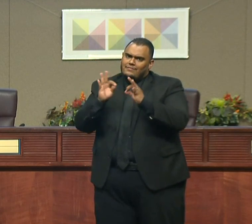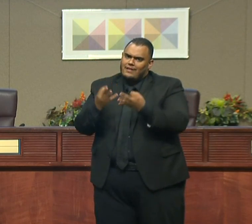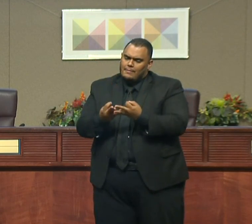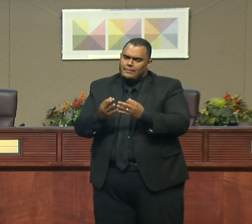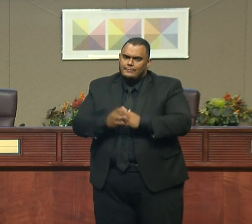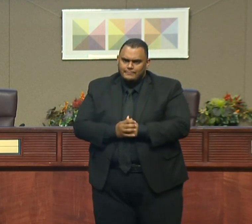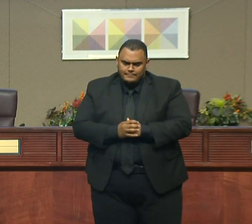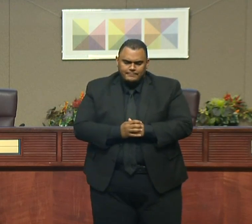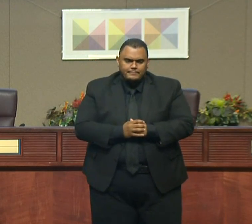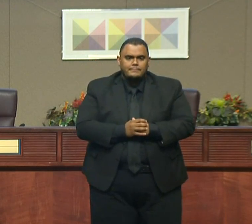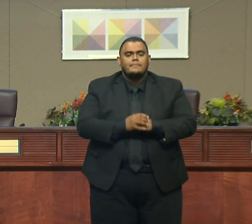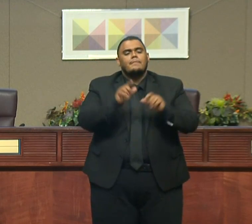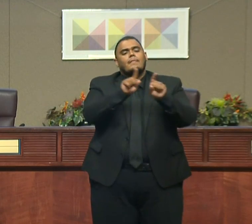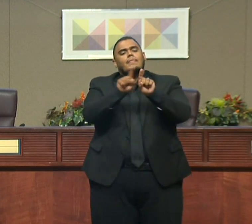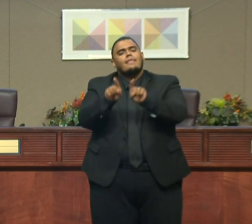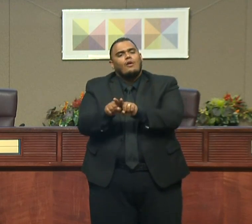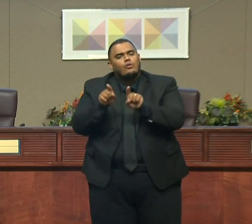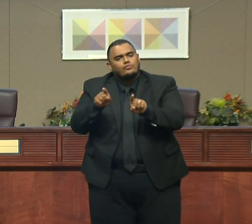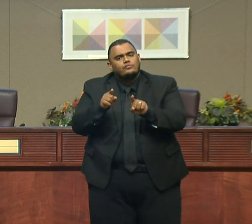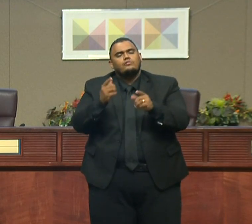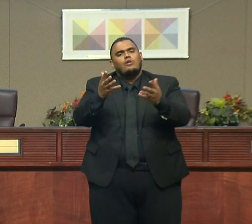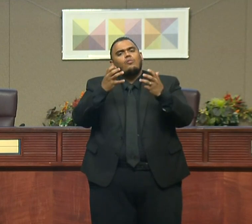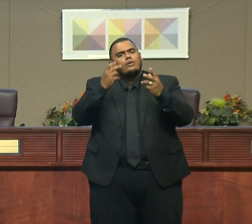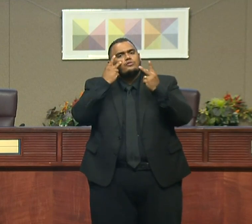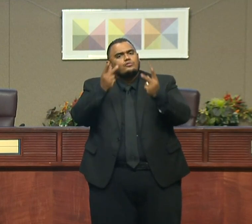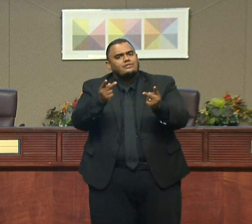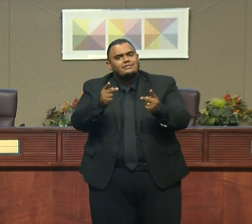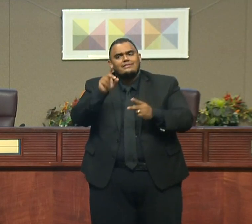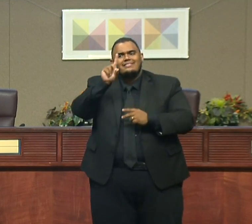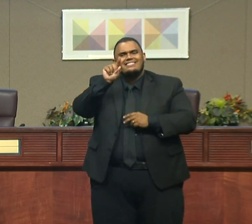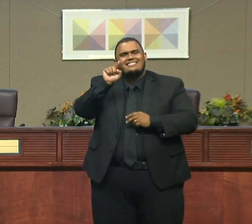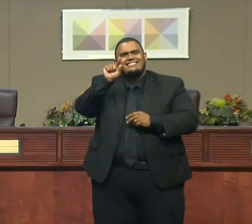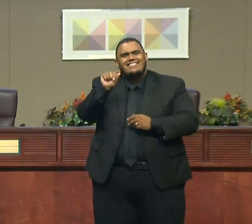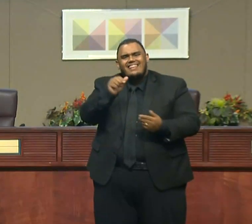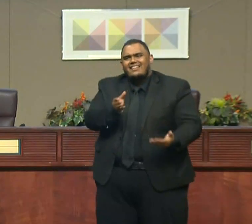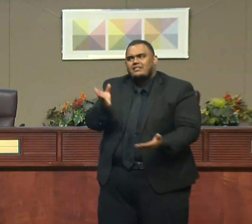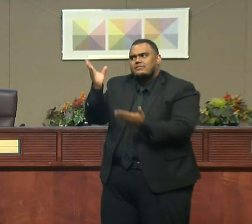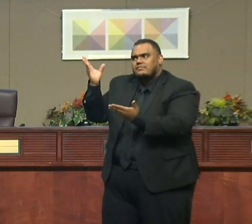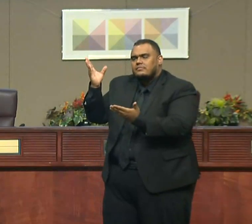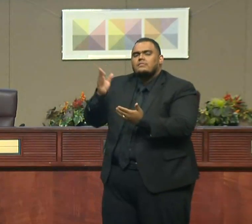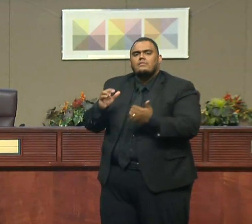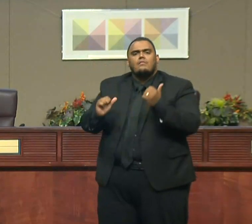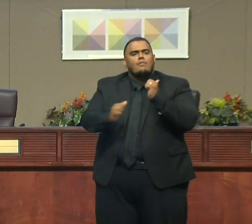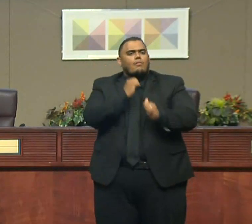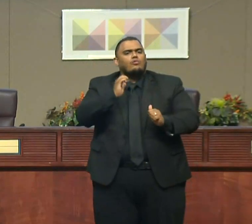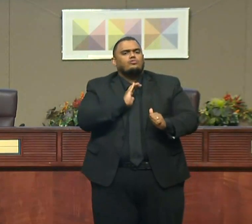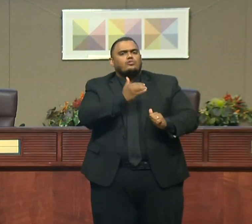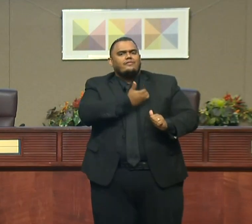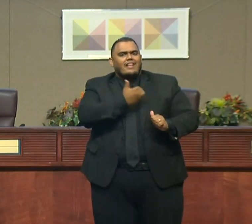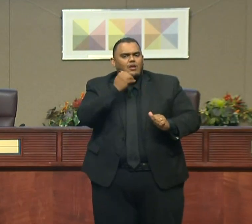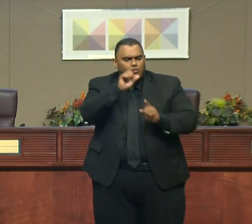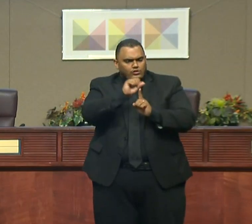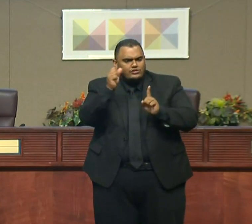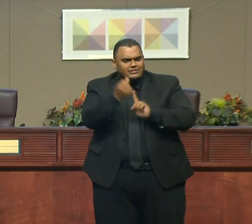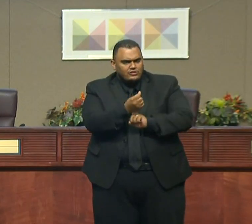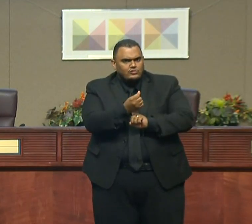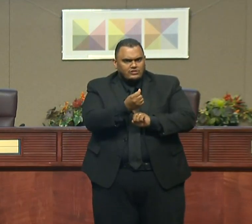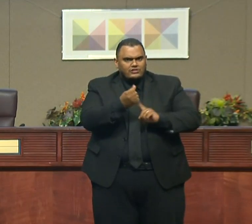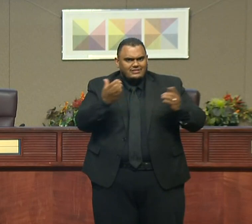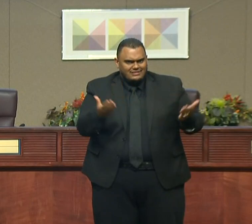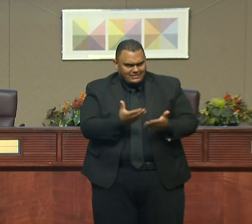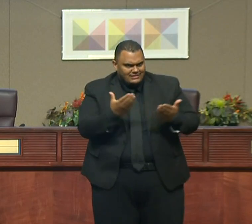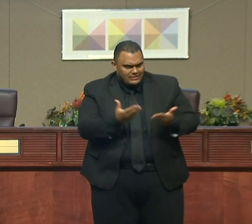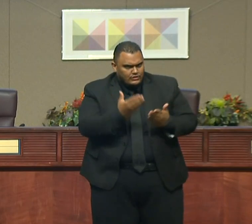you to see in the data that most of our cases, about 50% of our cases,